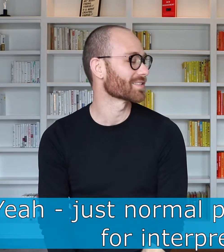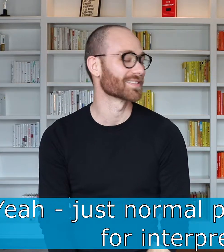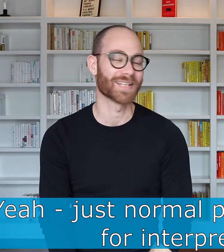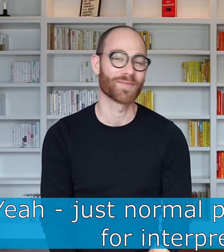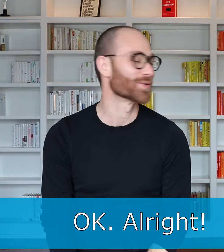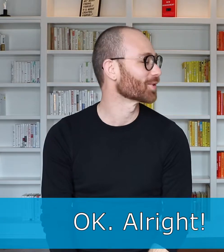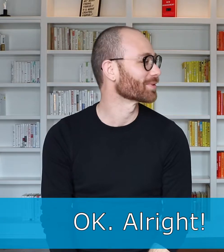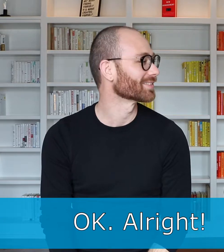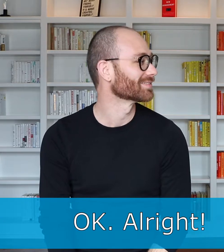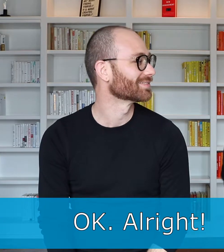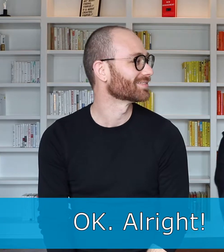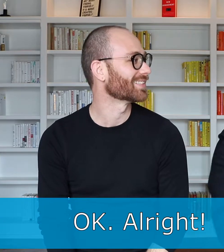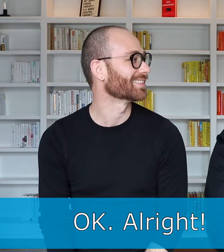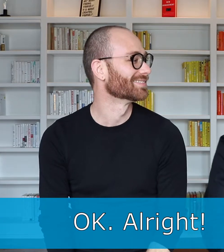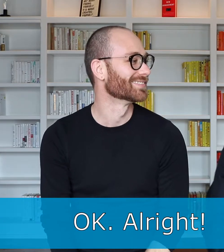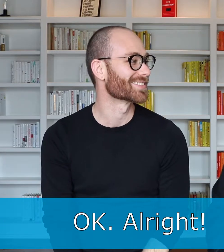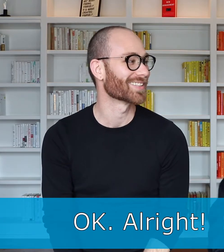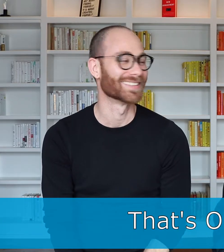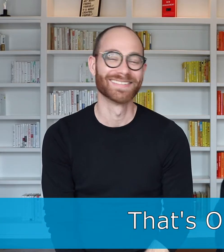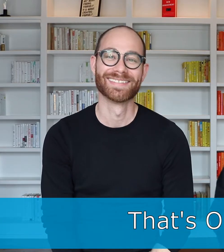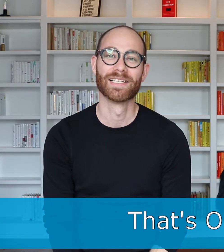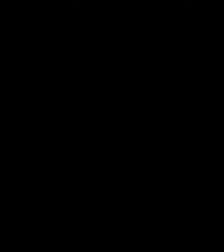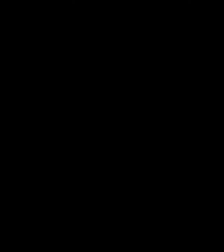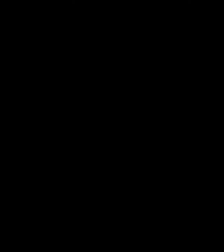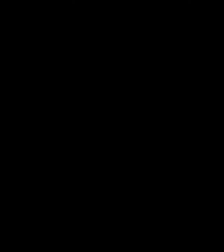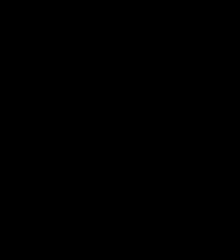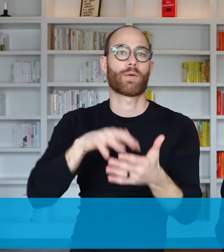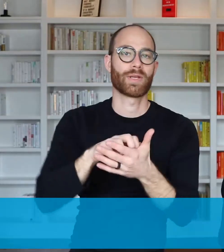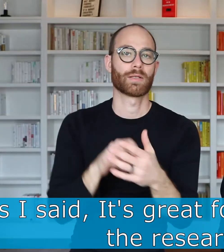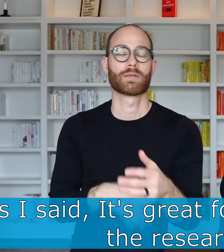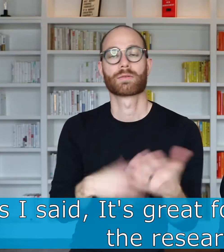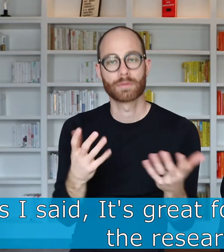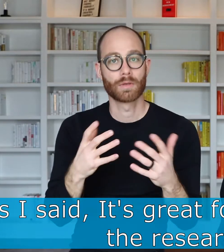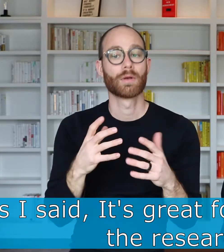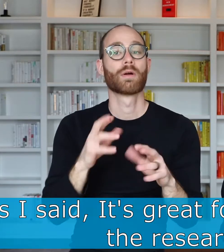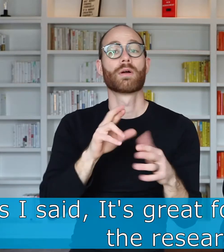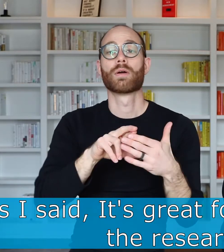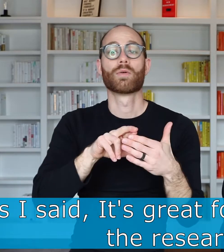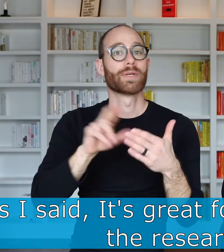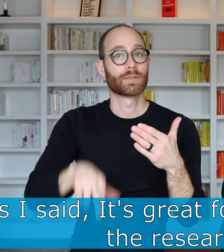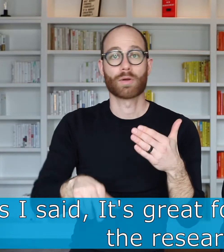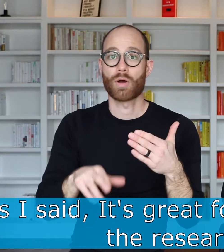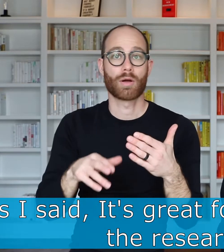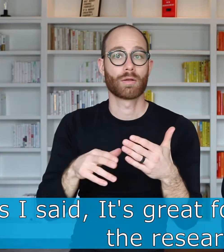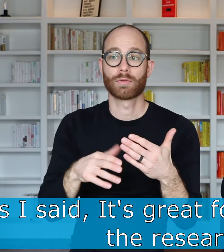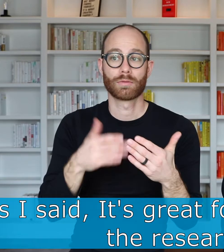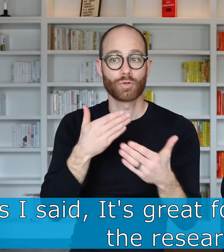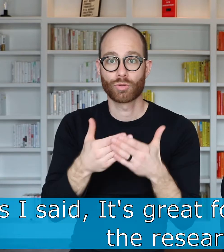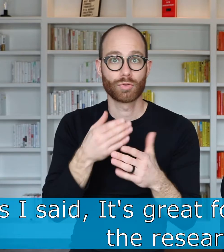normal processing time for interview. Okay, all right, sorry. That's okay. Well, as I said, and it's great for